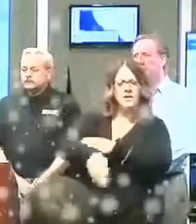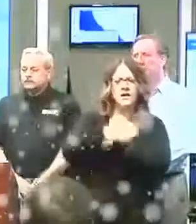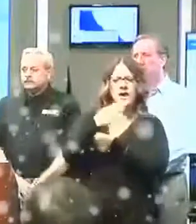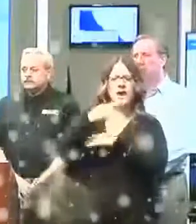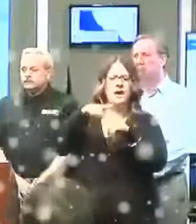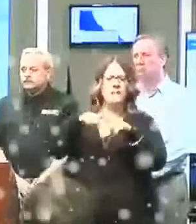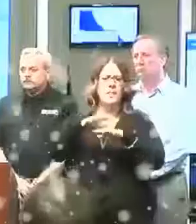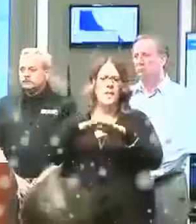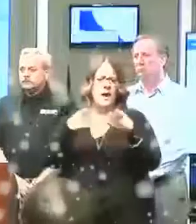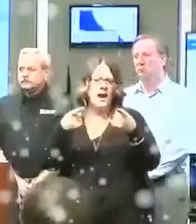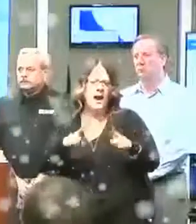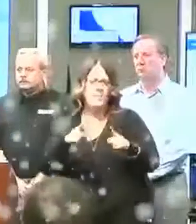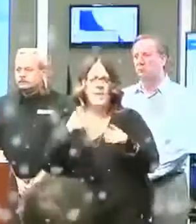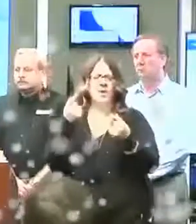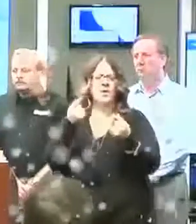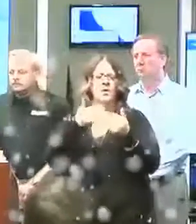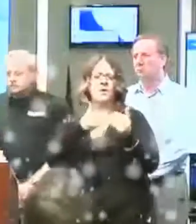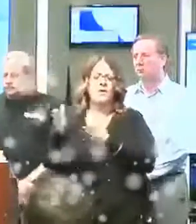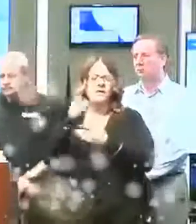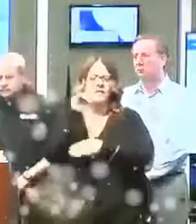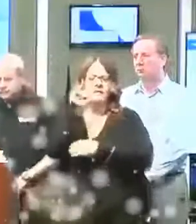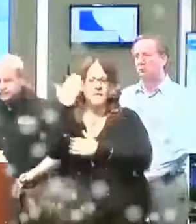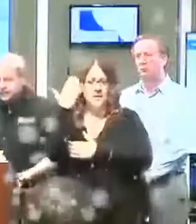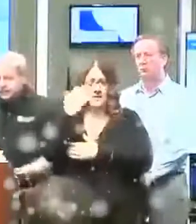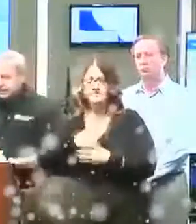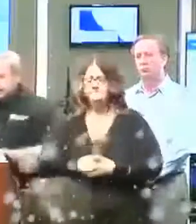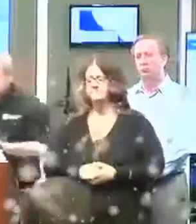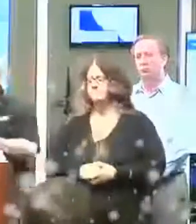our deployment will be for tomorrow morning.